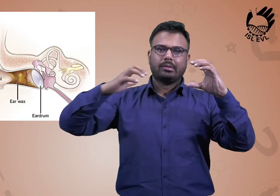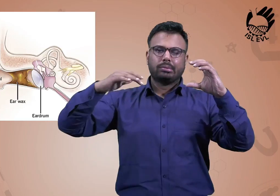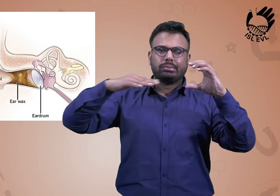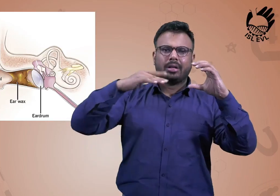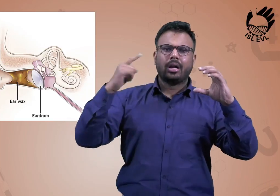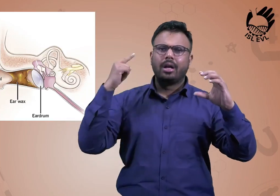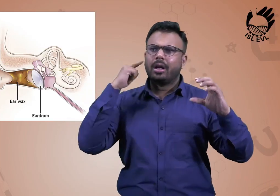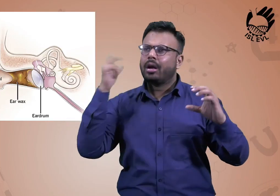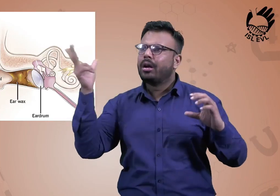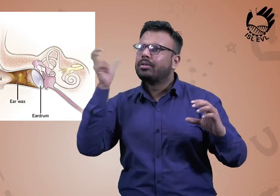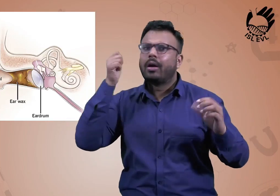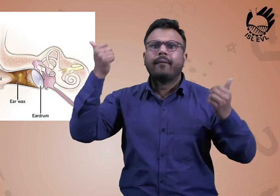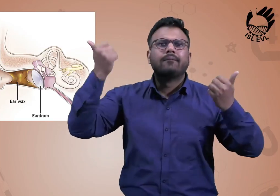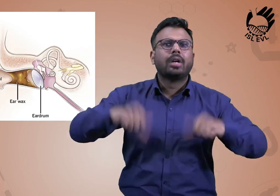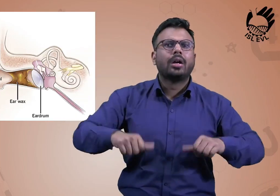canal.